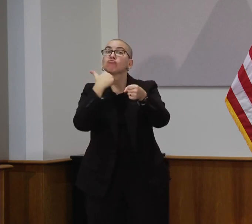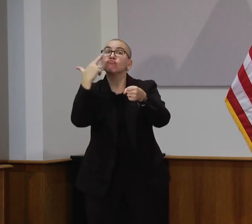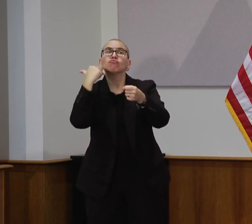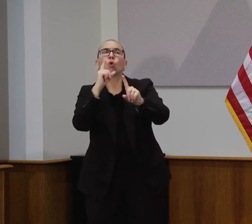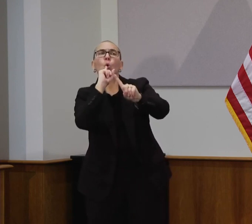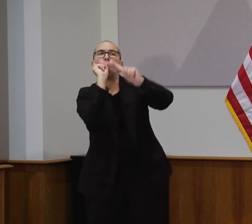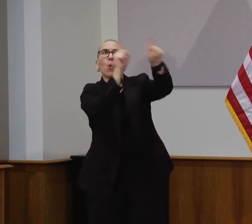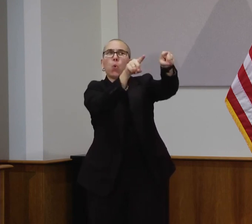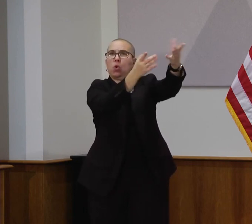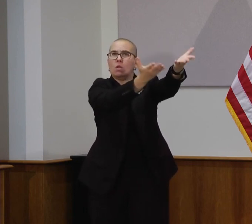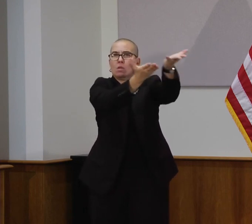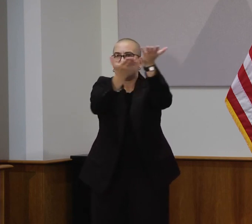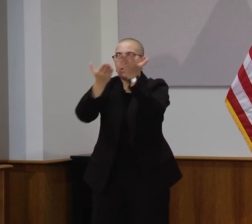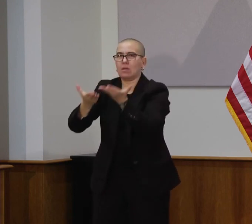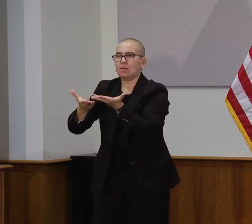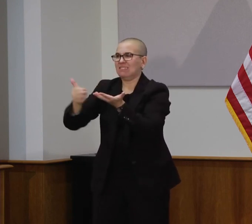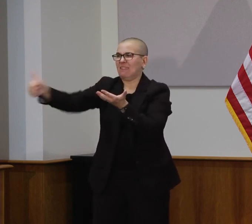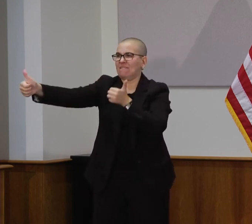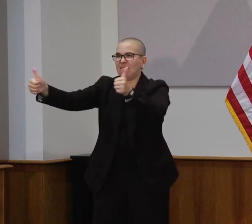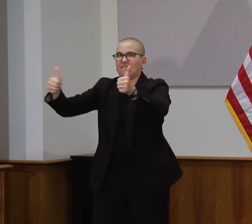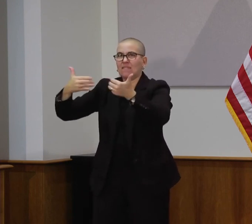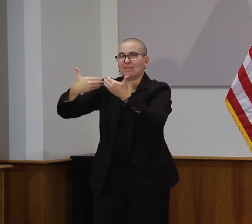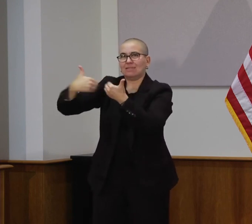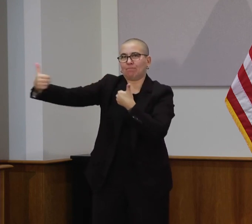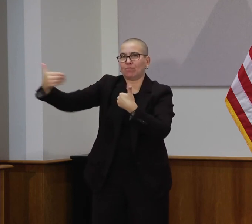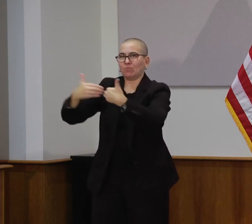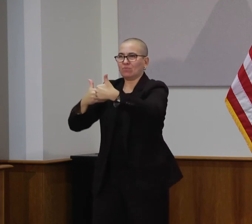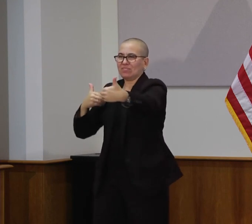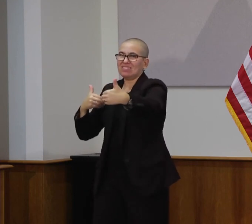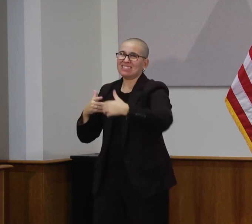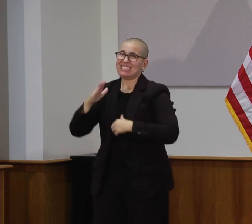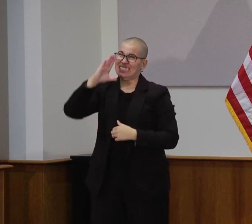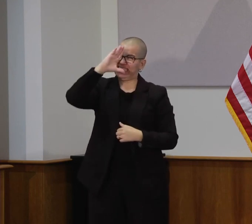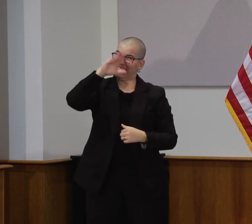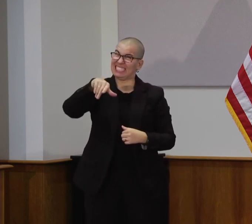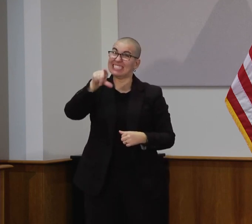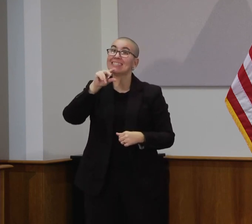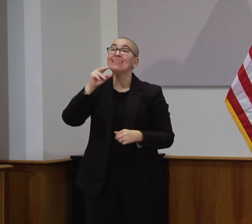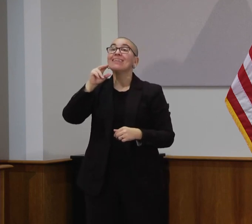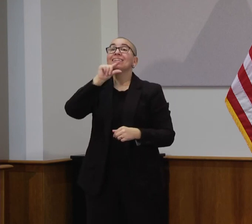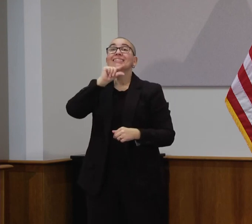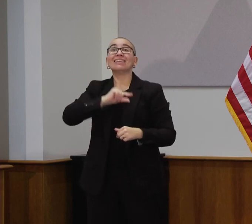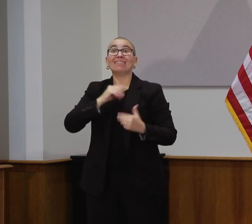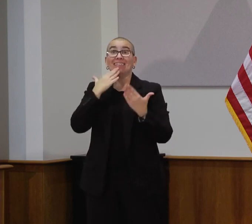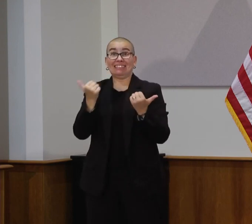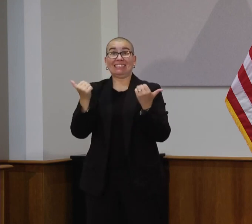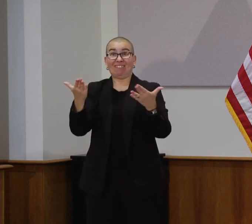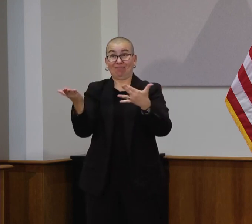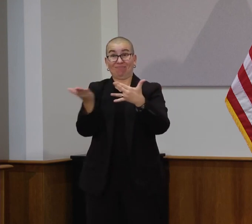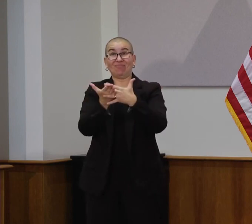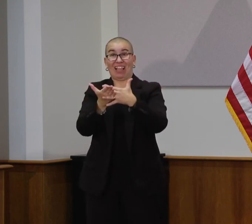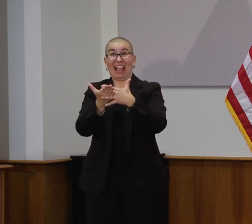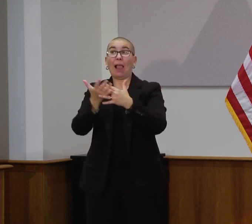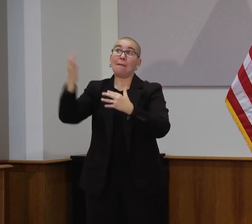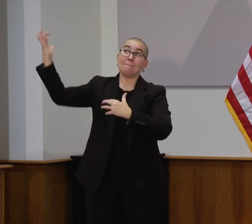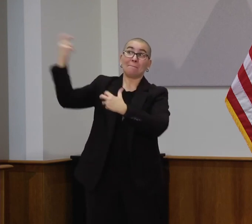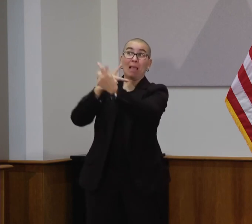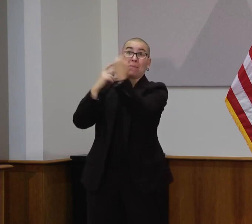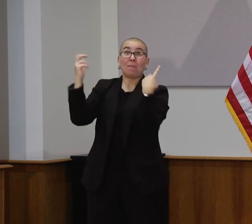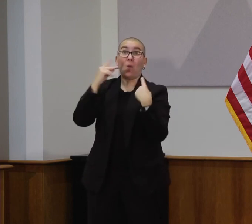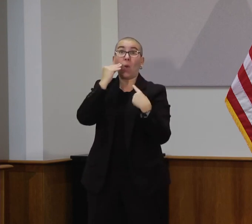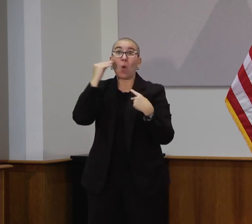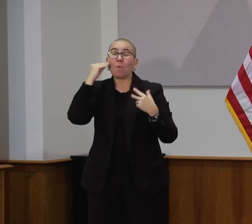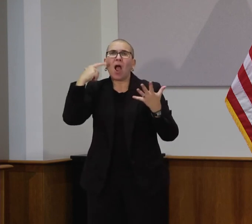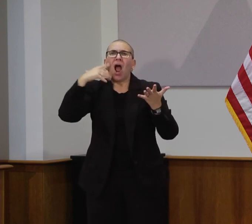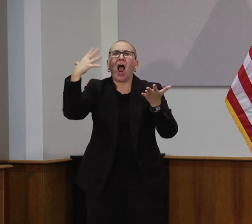takeout. We know Thanksgiving break is traditionally a time to reunite with friends from your high school and hometown, but it's